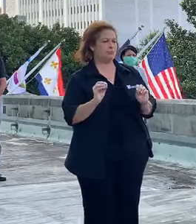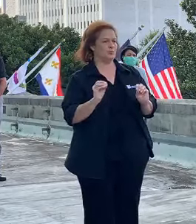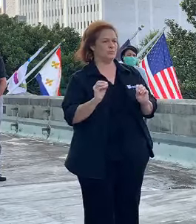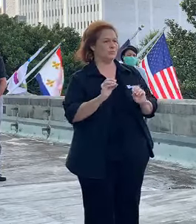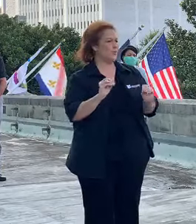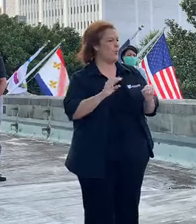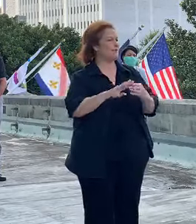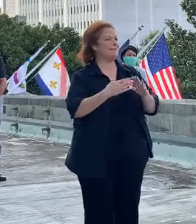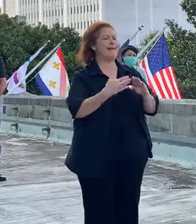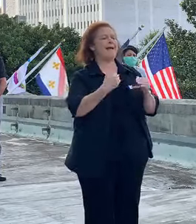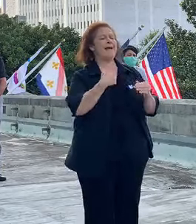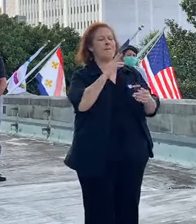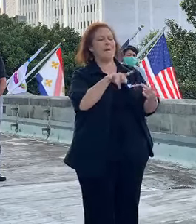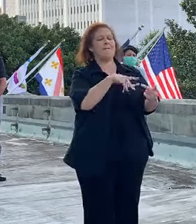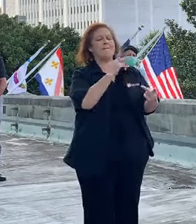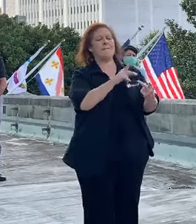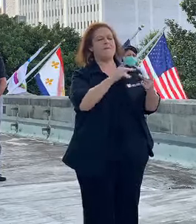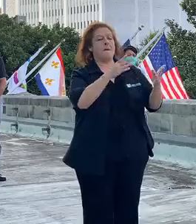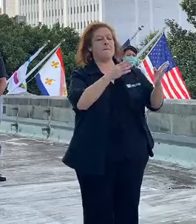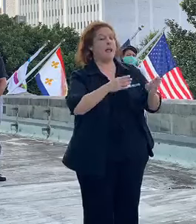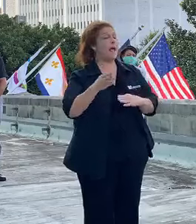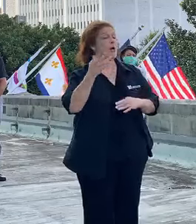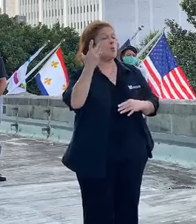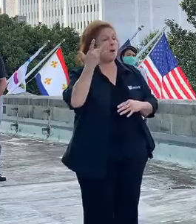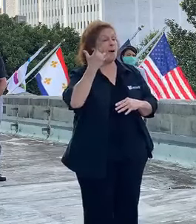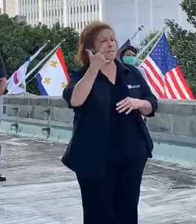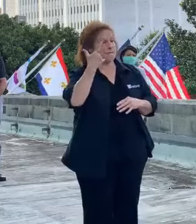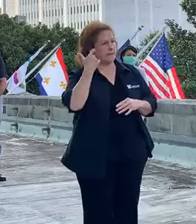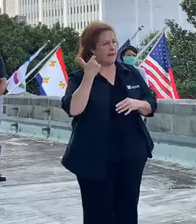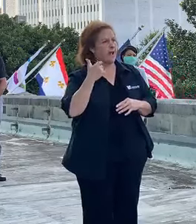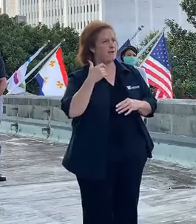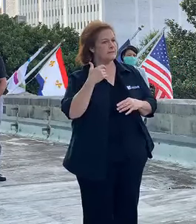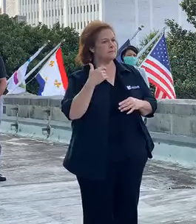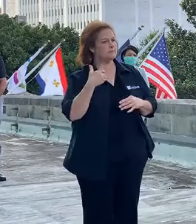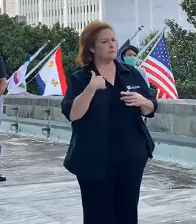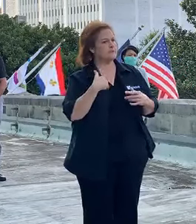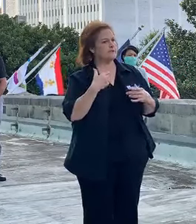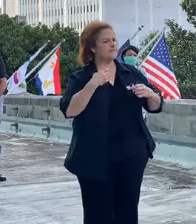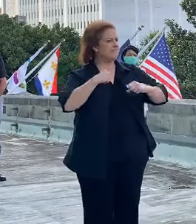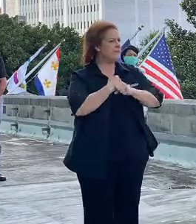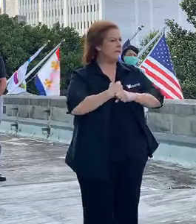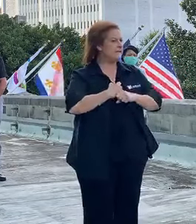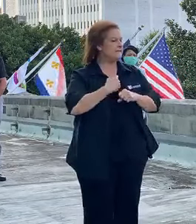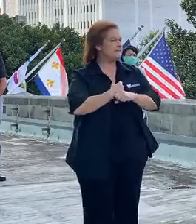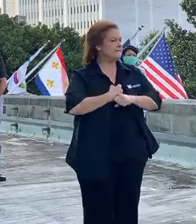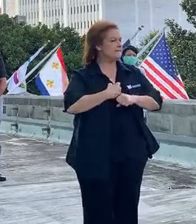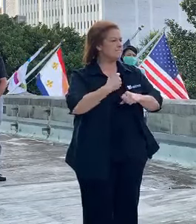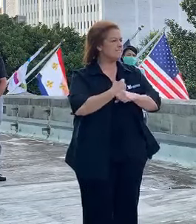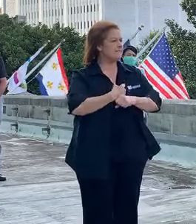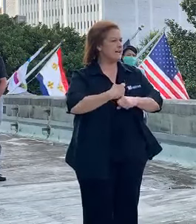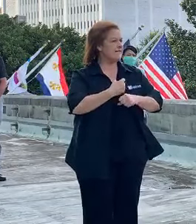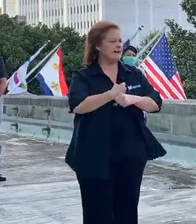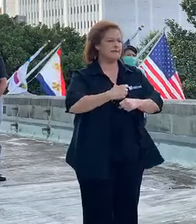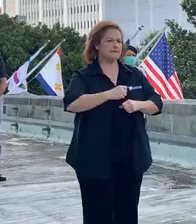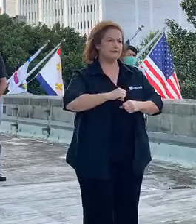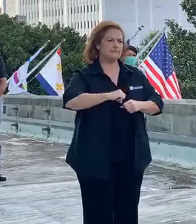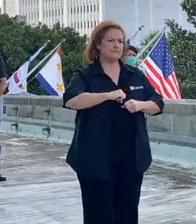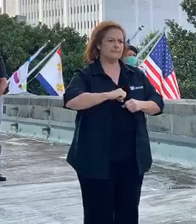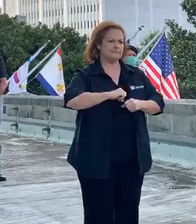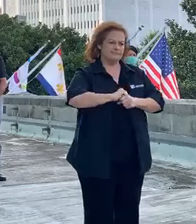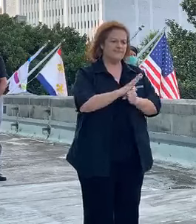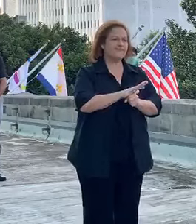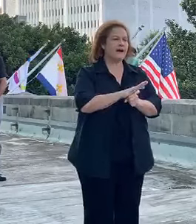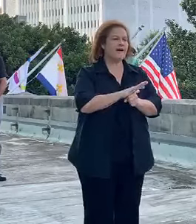No city has a perfect plan because this is a war. And this is a war against an invisible threat